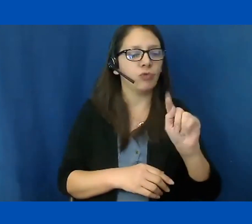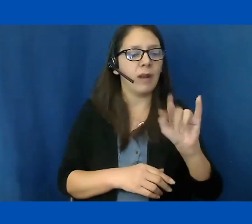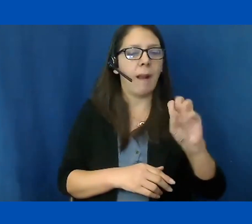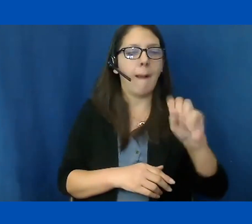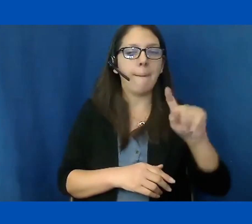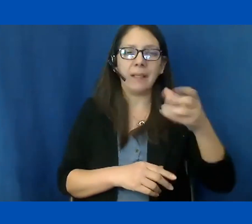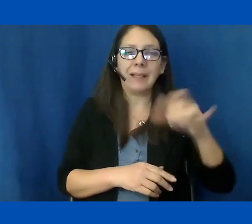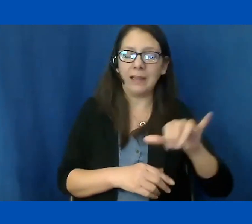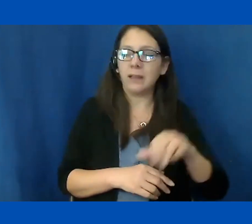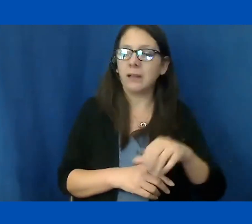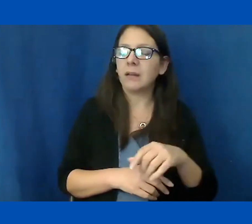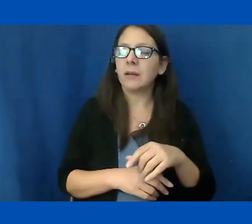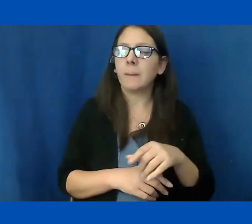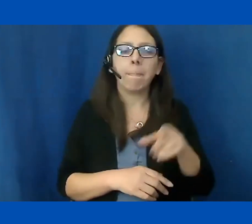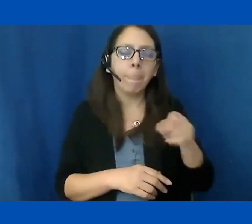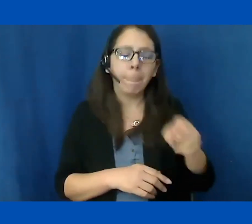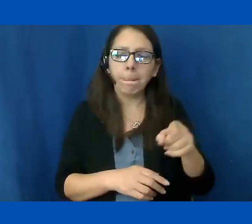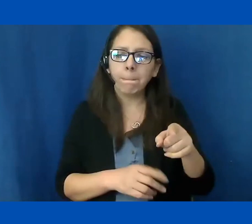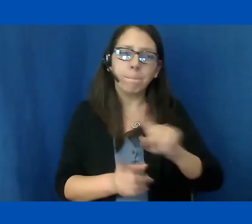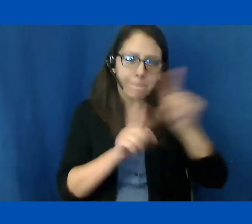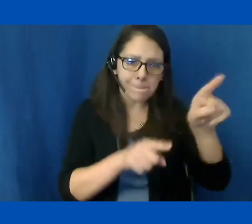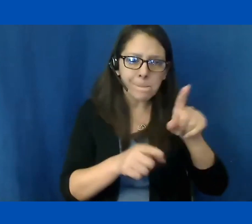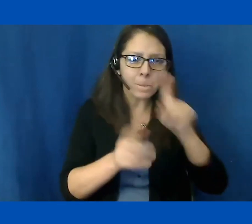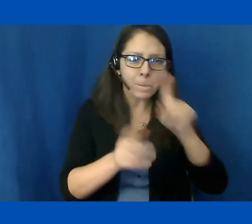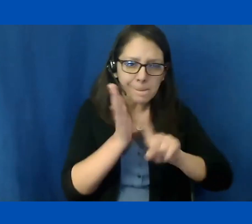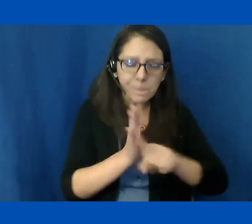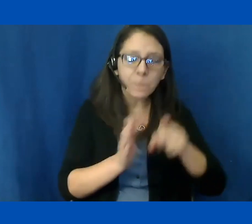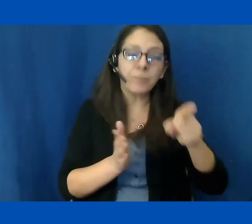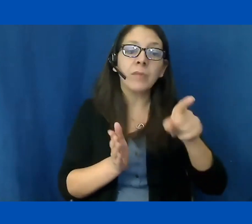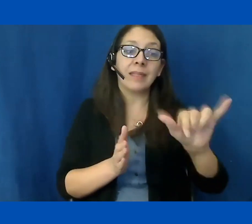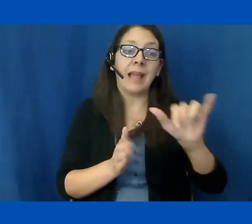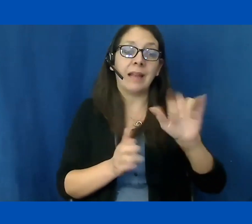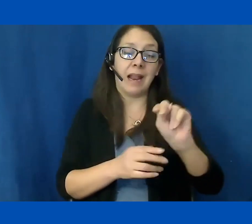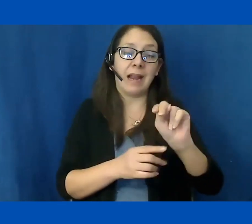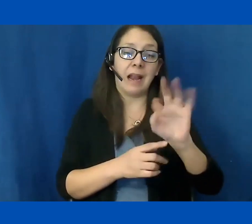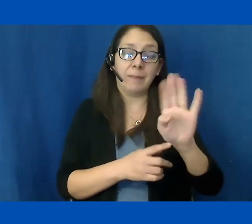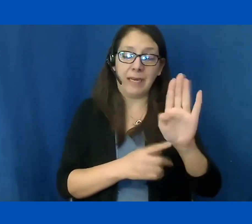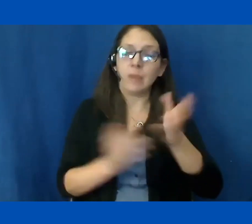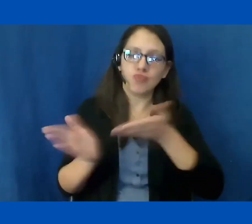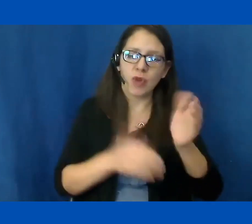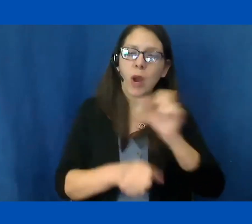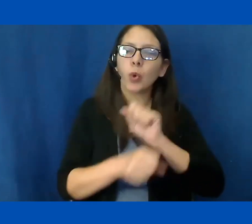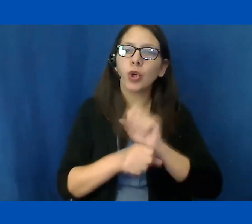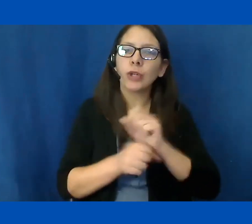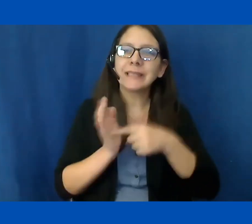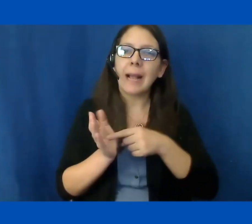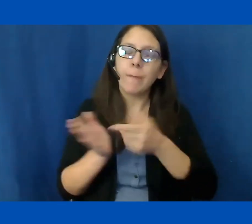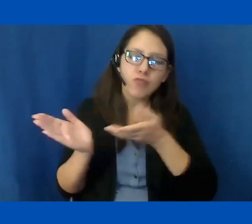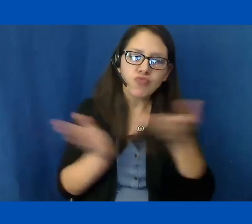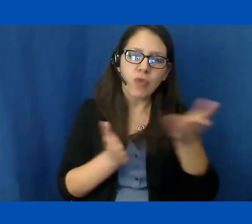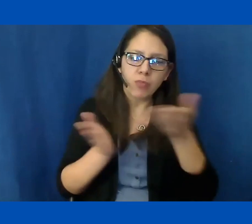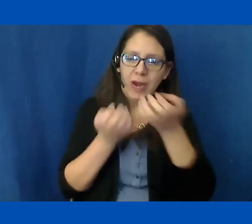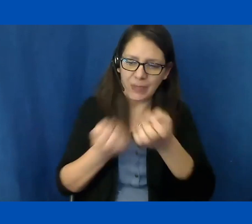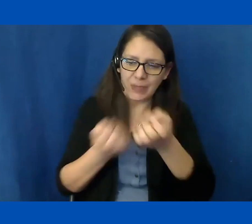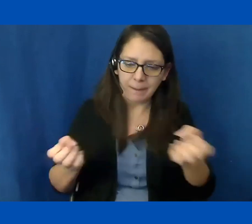them? They told him to bring work samples with him. So he did, and they went through all kinds of equipment with him and talked